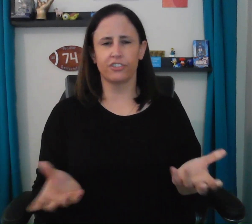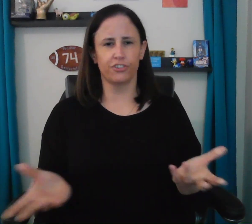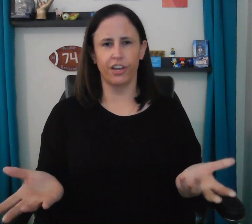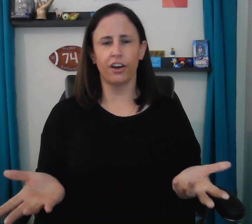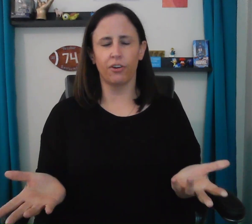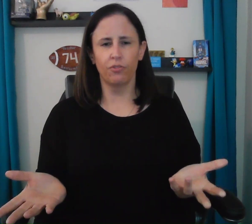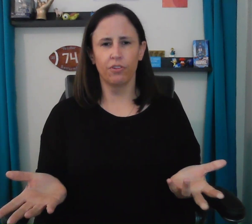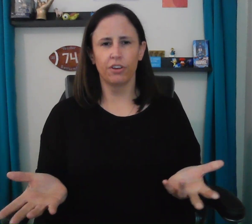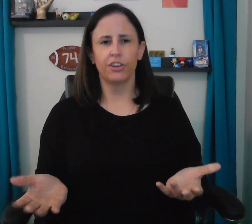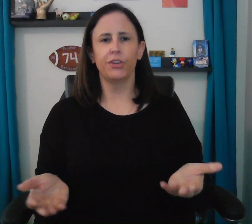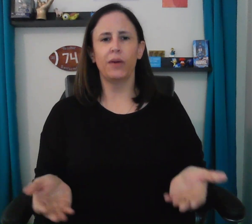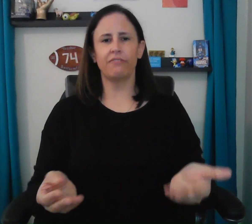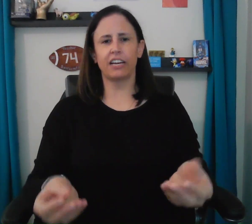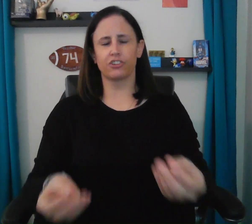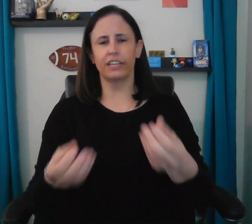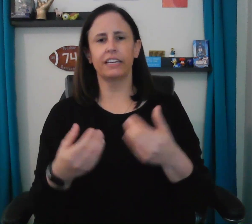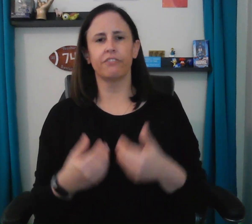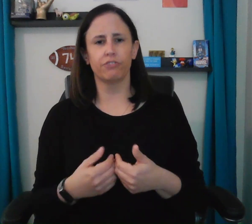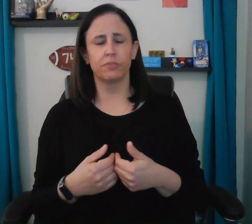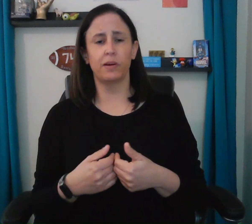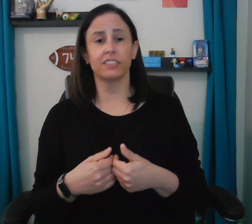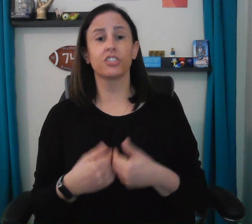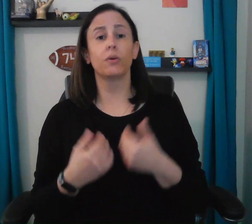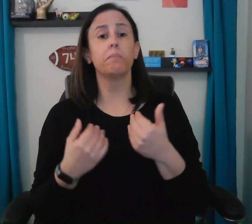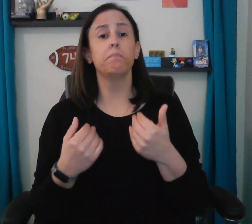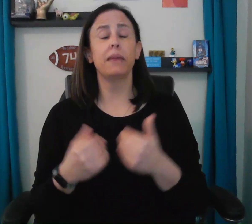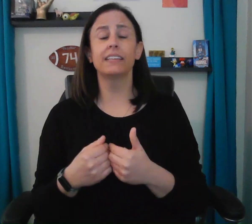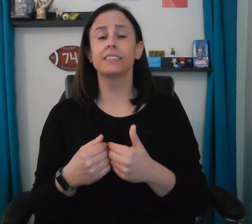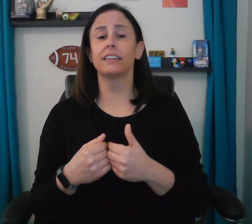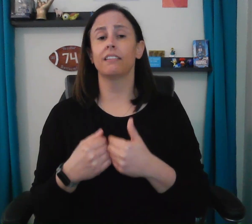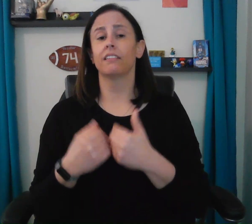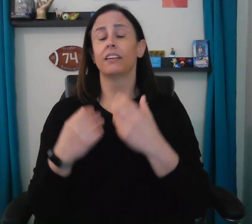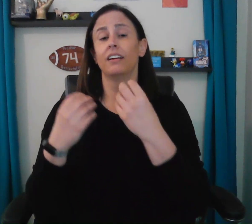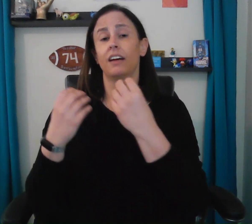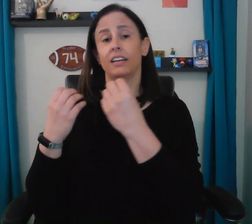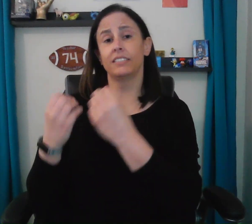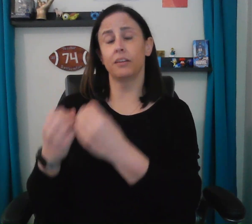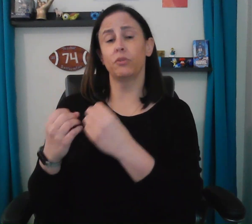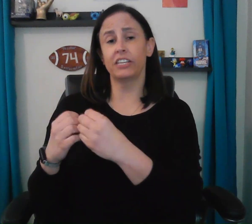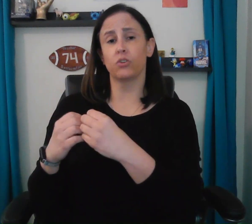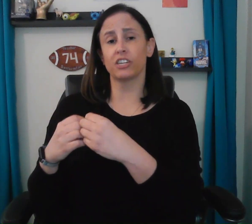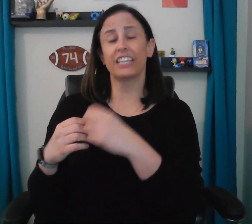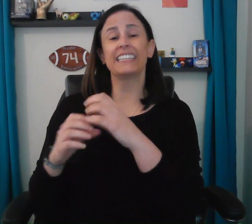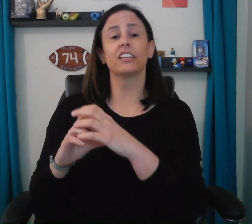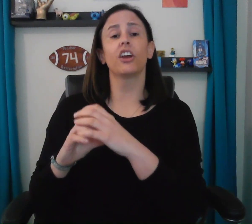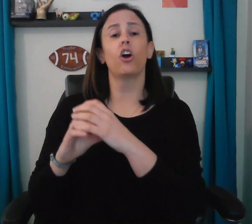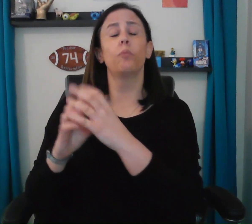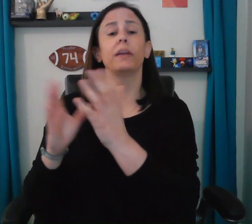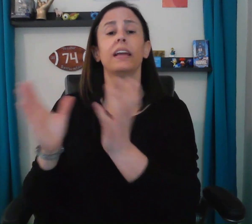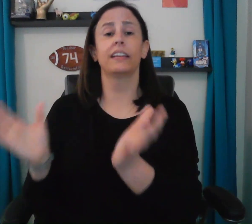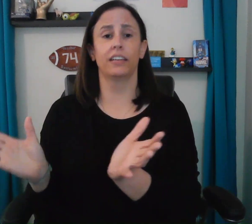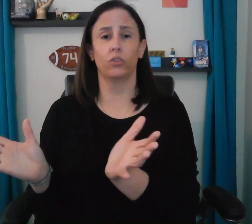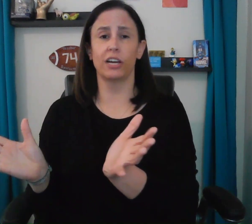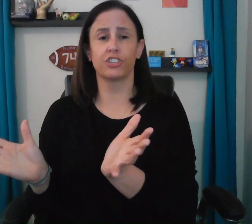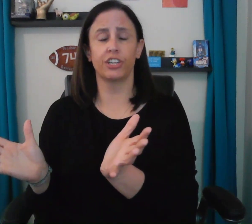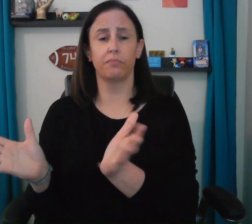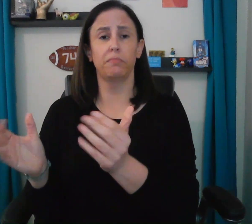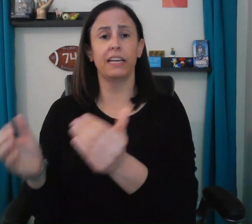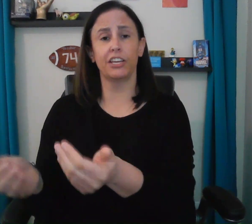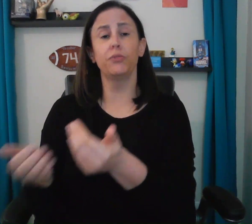or no. You have to actually give a response. So it makes it a WH question. It's an open-ended question, meaning you